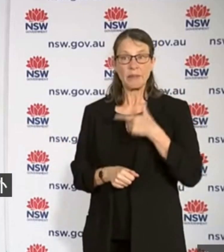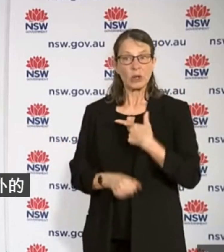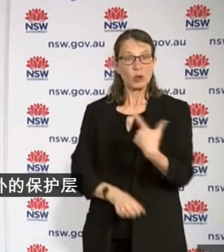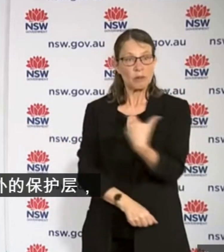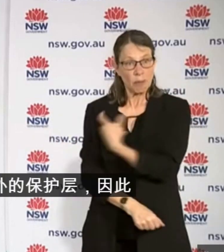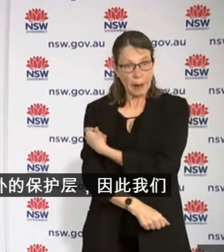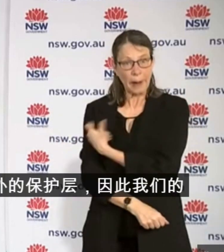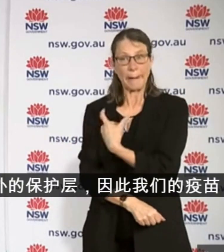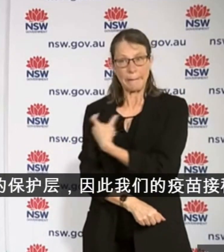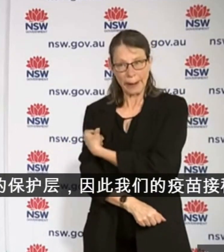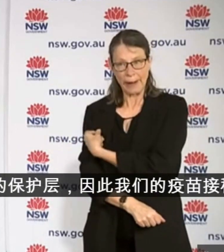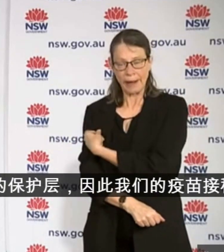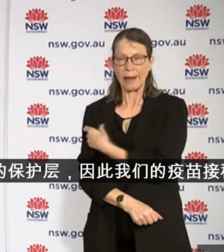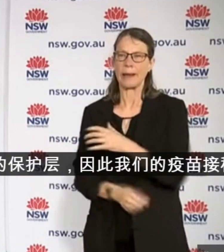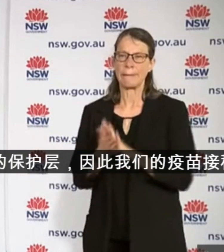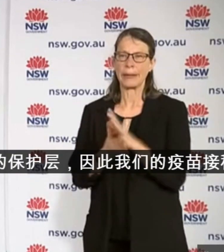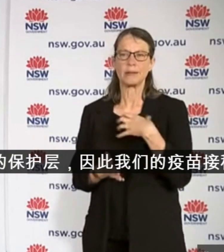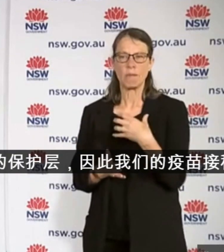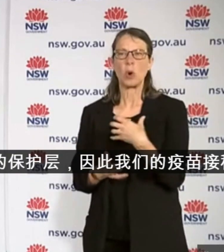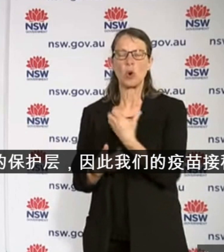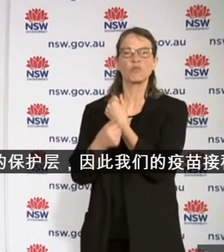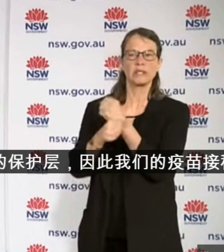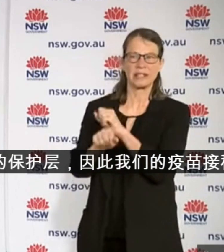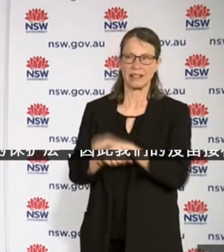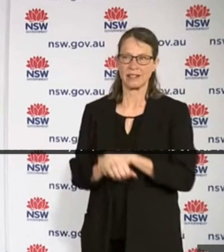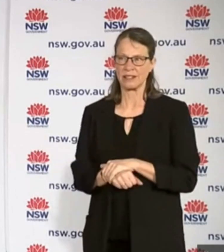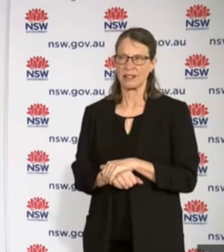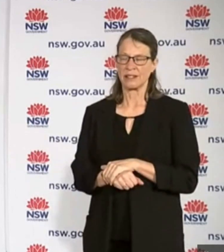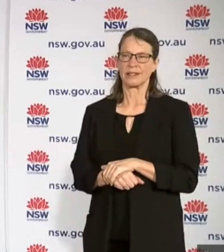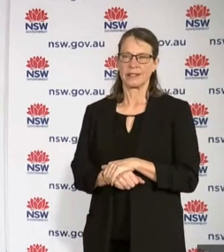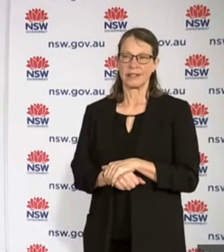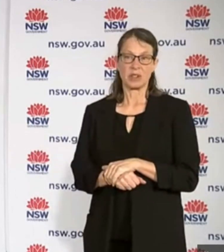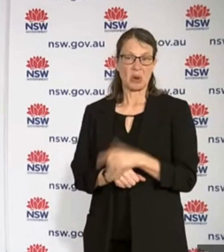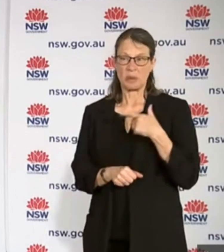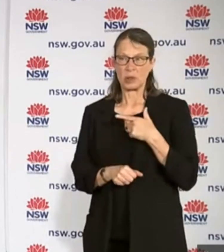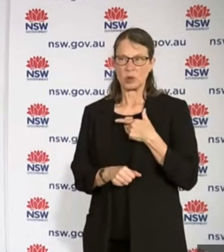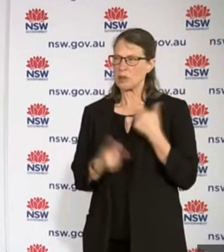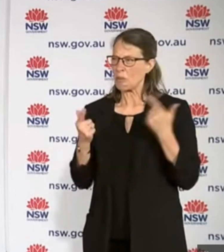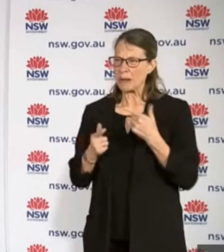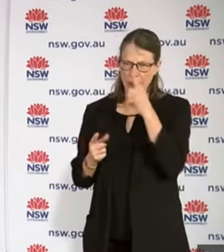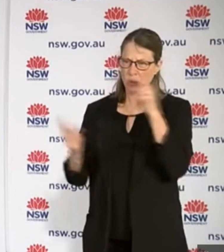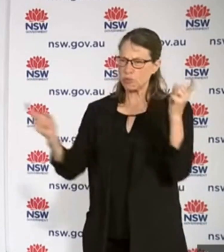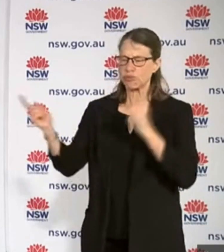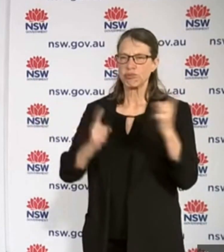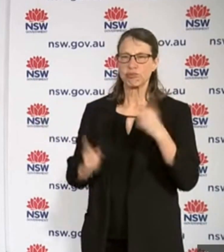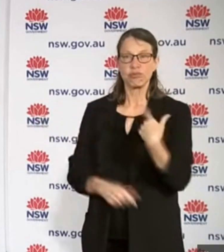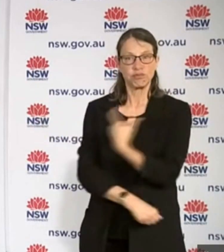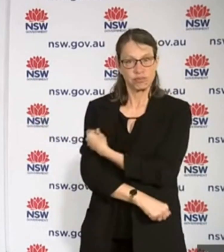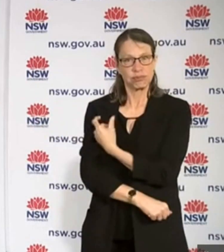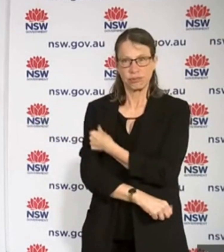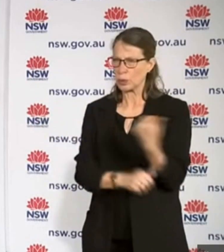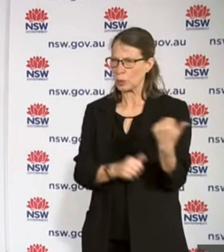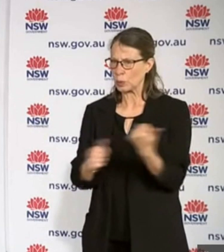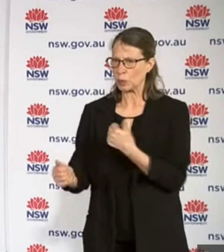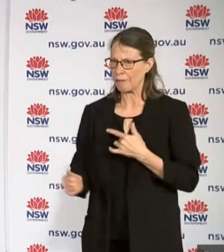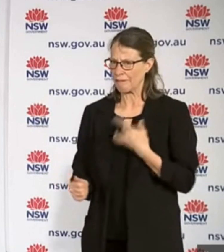vaccination. So our vaccination rates have exceeded our expectations, and that's given us an extra level of comfort. And obviously we're hoping that